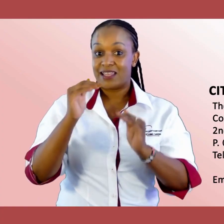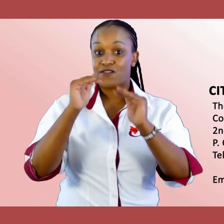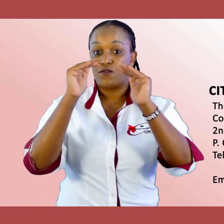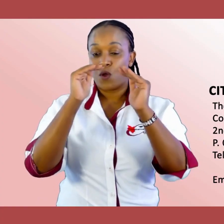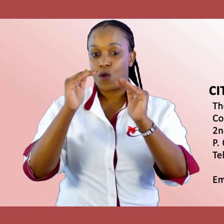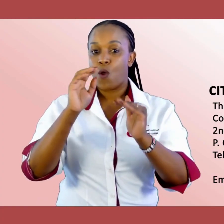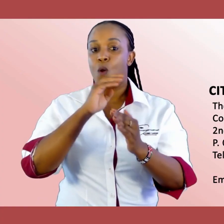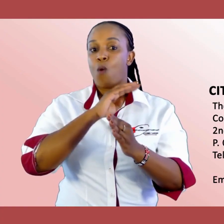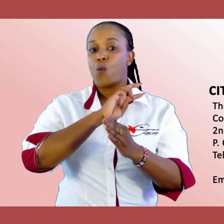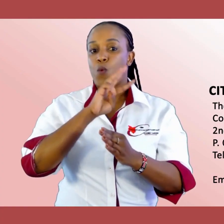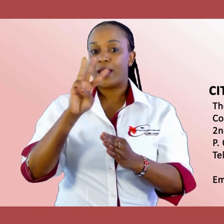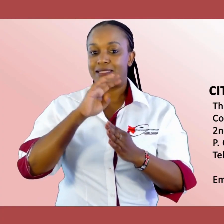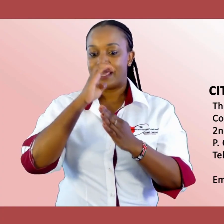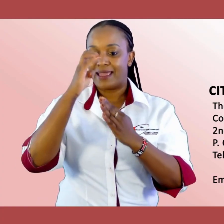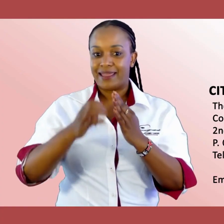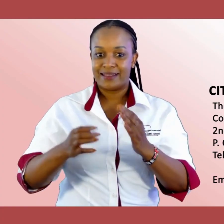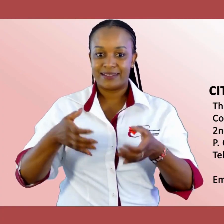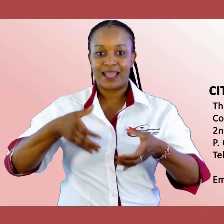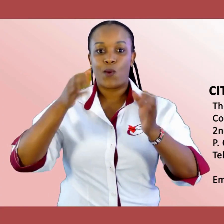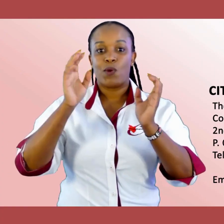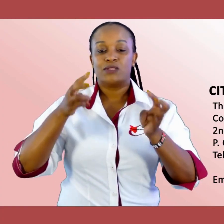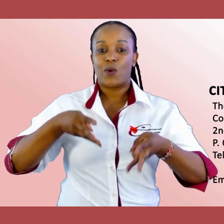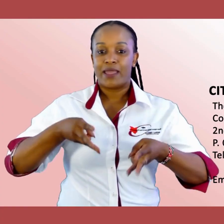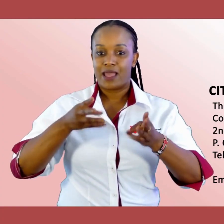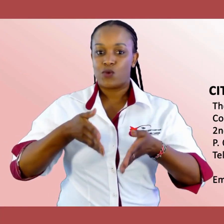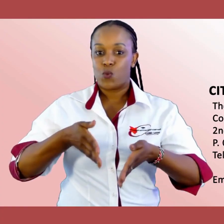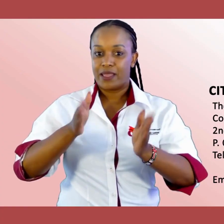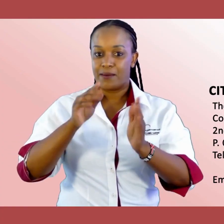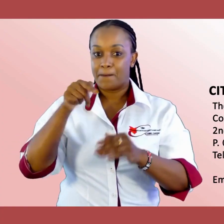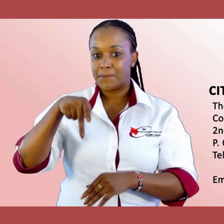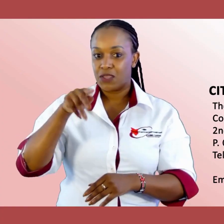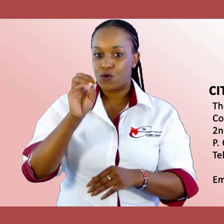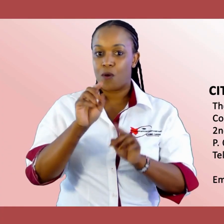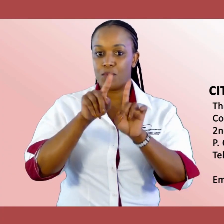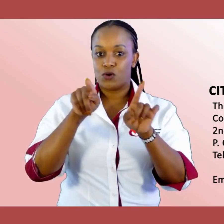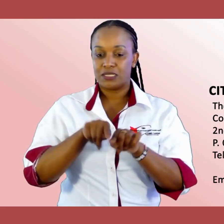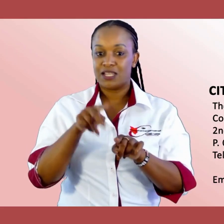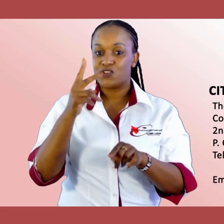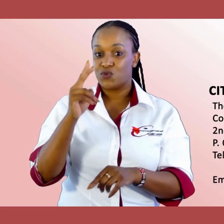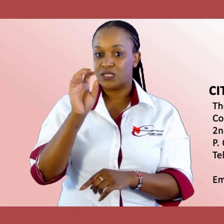floor, West End Towers, Waiyaki Way. P.O. Box